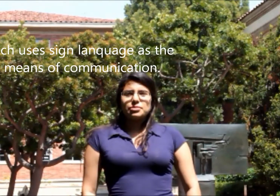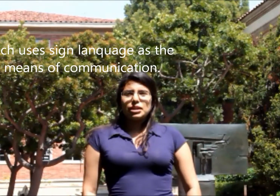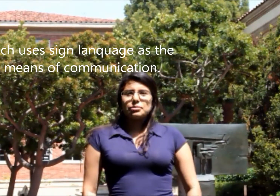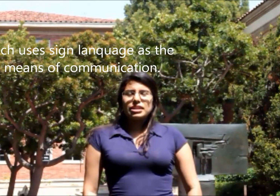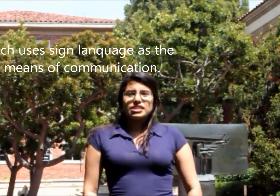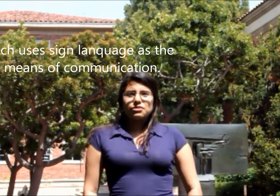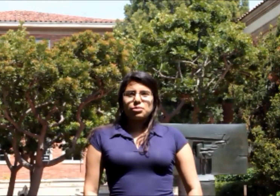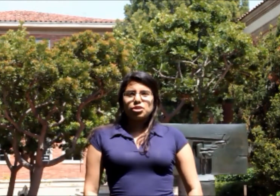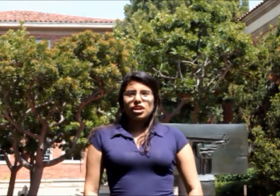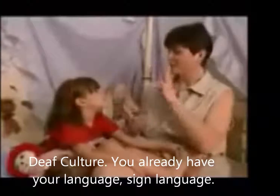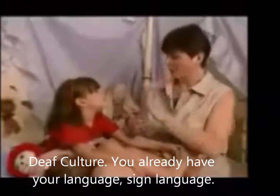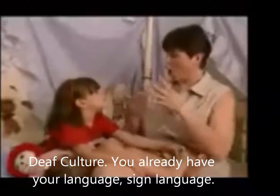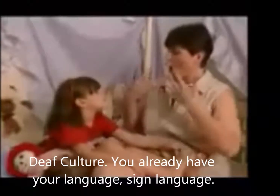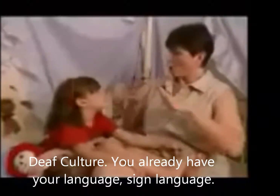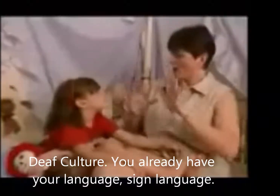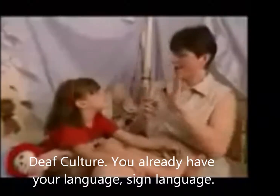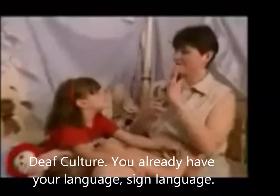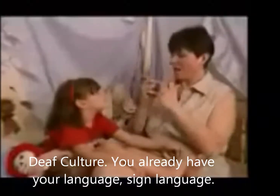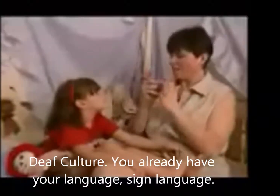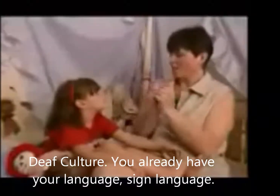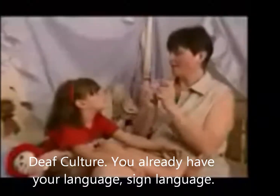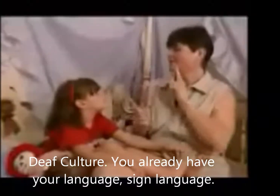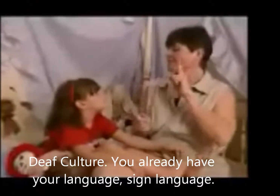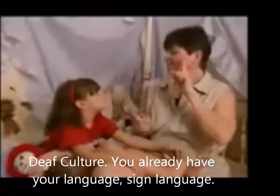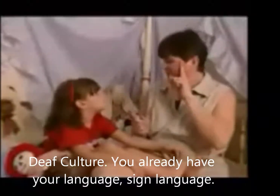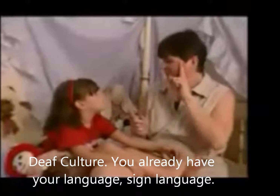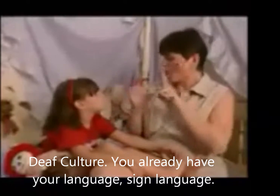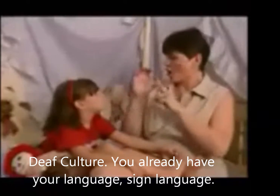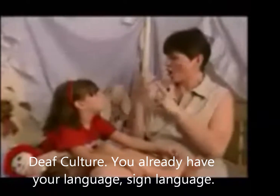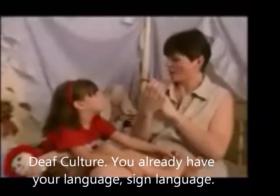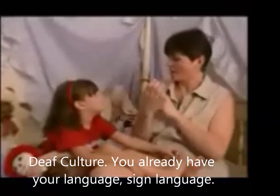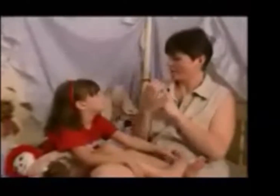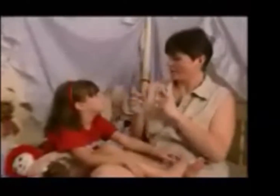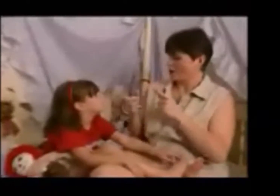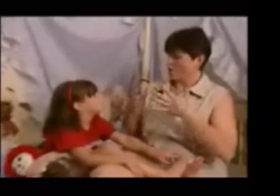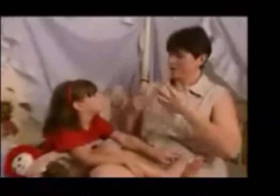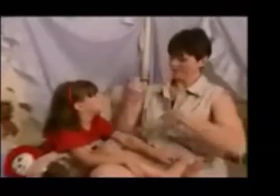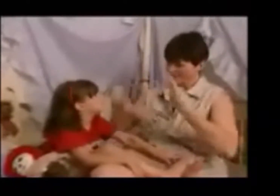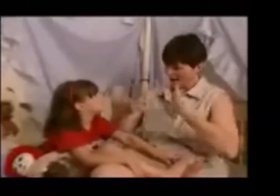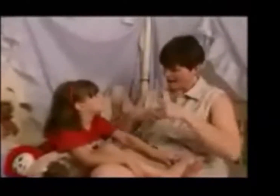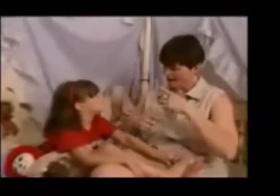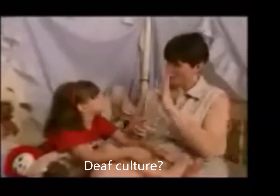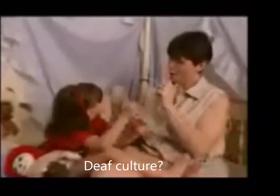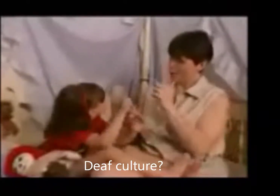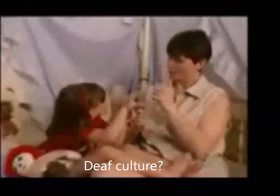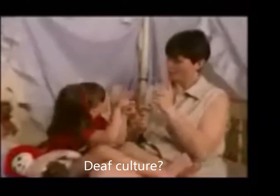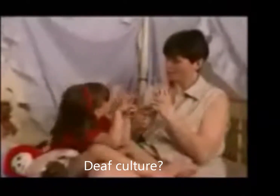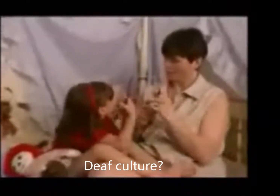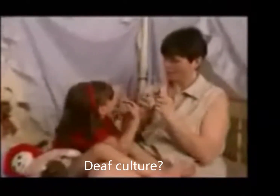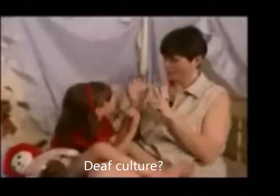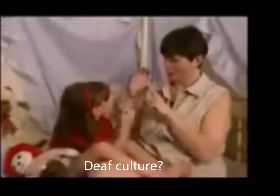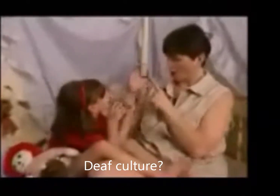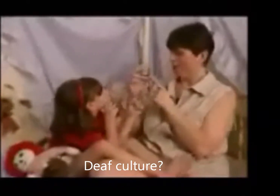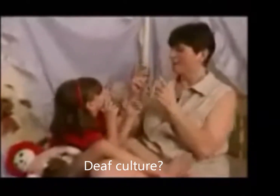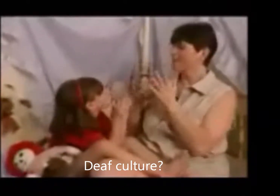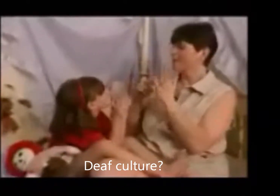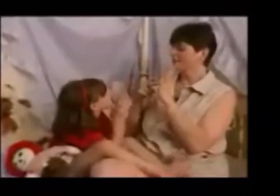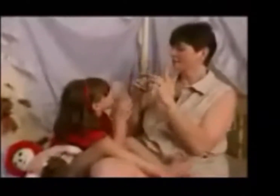main means of communication. Deaf culture. You already have your language, sign language. Deaf culture?